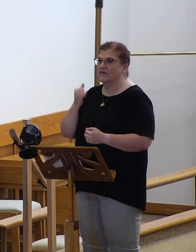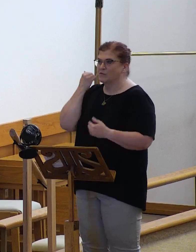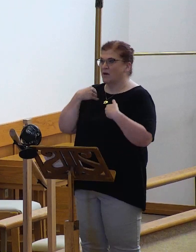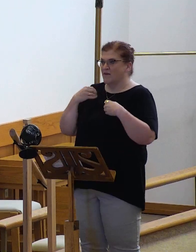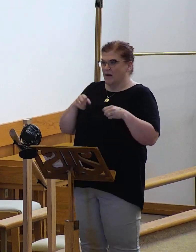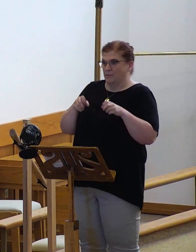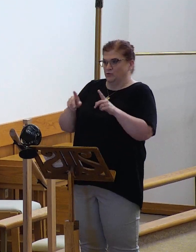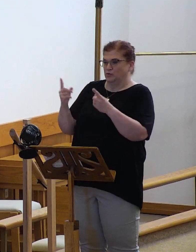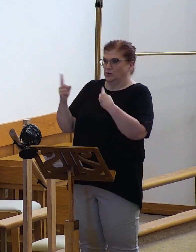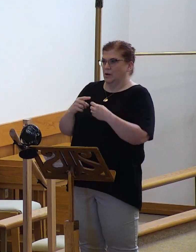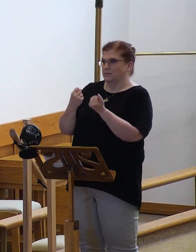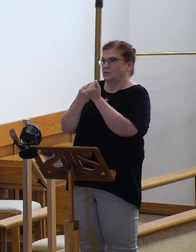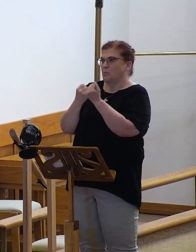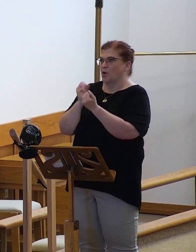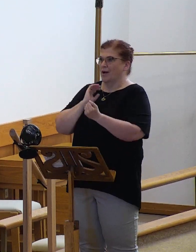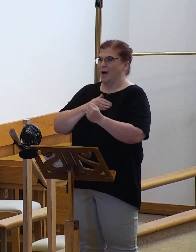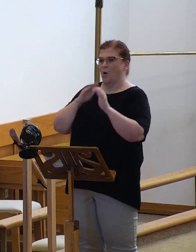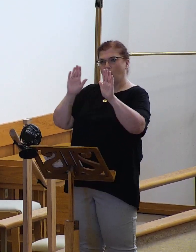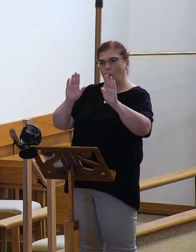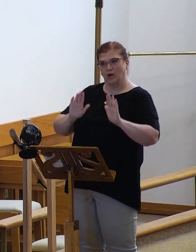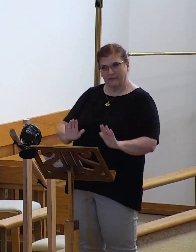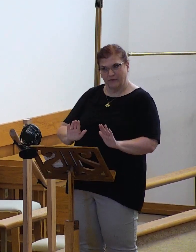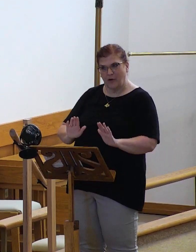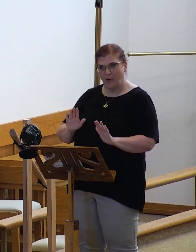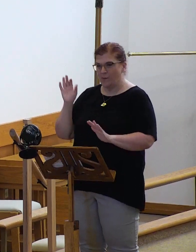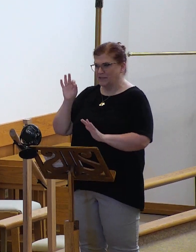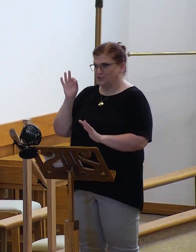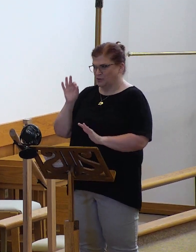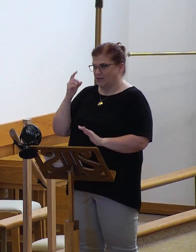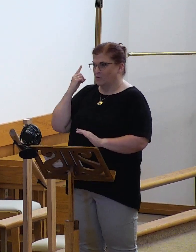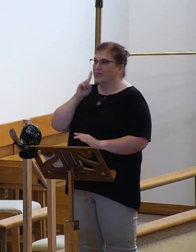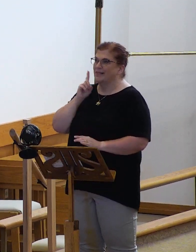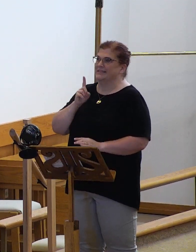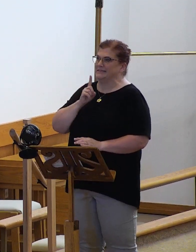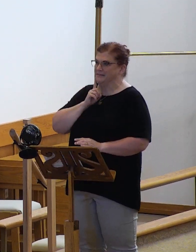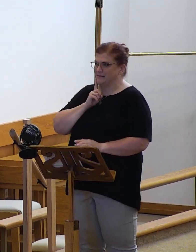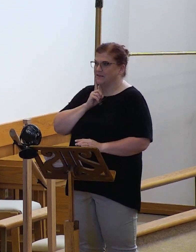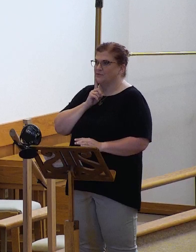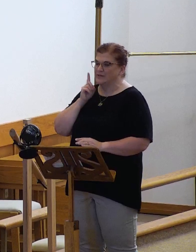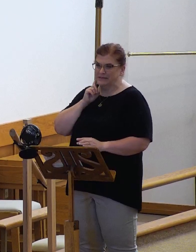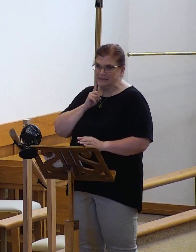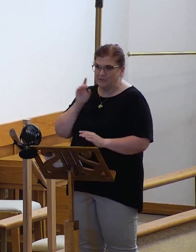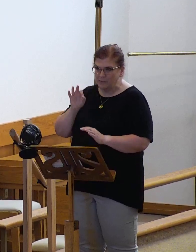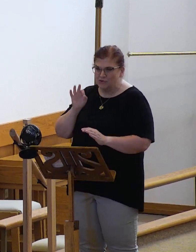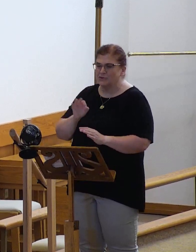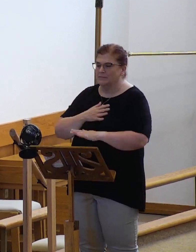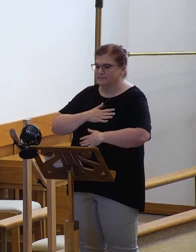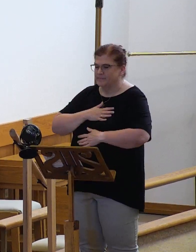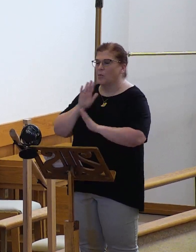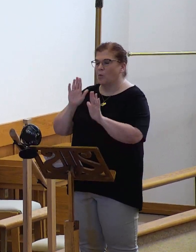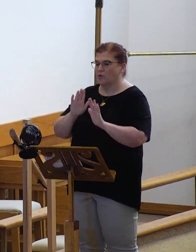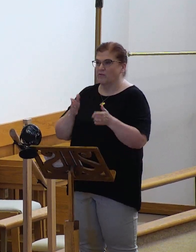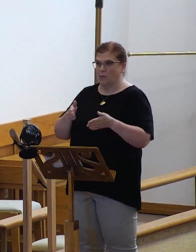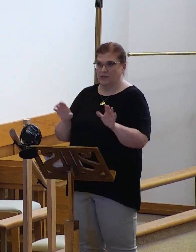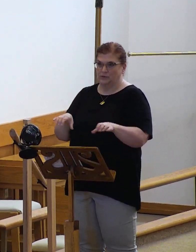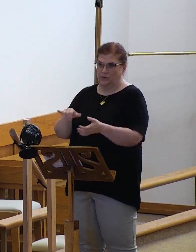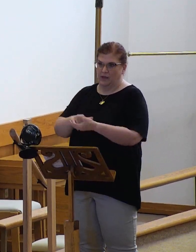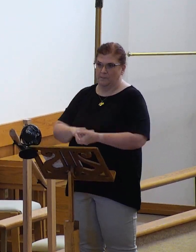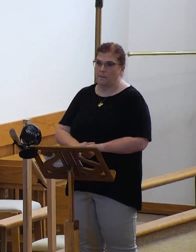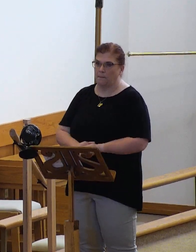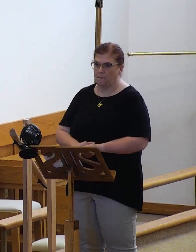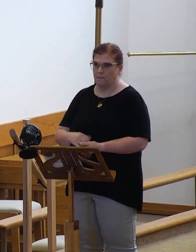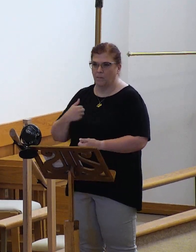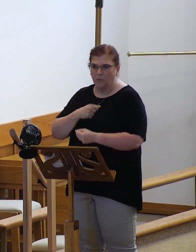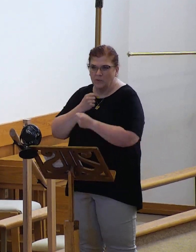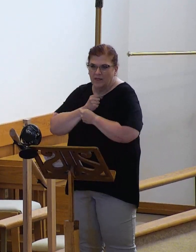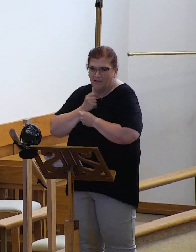come and support our wonderful ministry, Deaf Ministry, that would be a wonderful way to do that. So we'd love